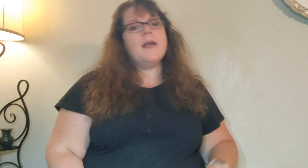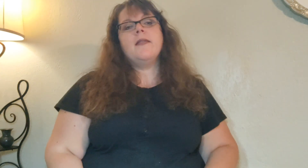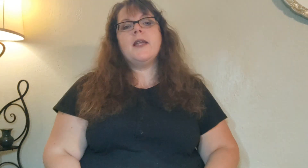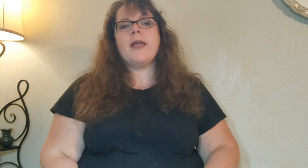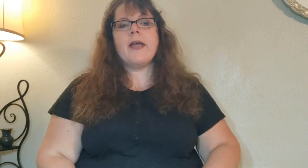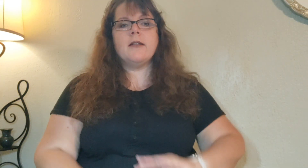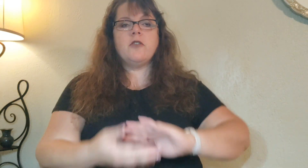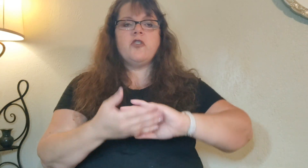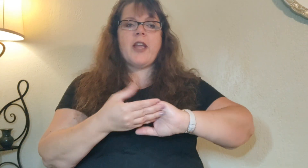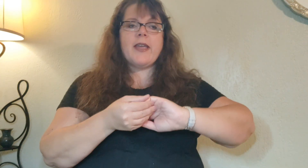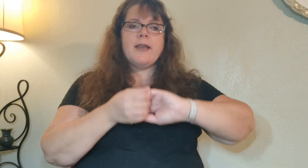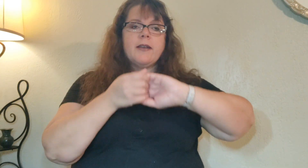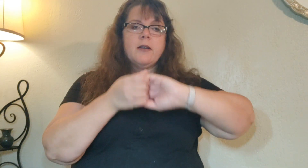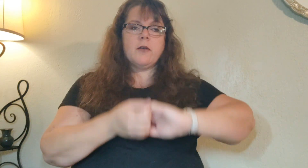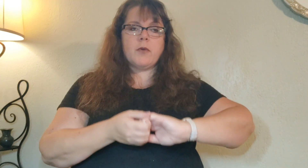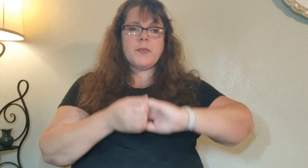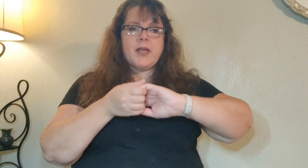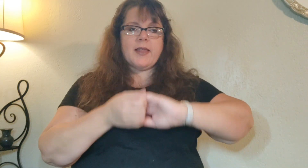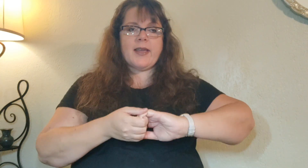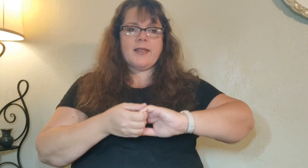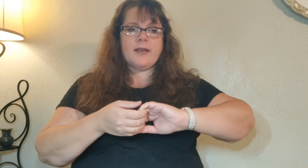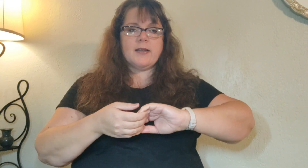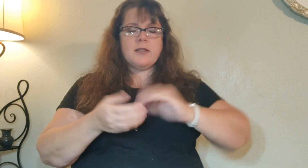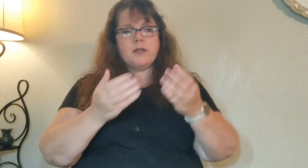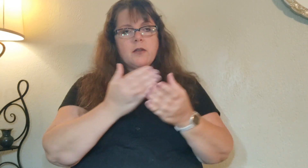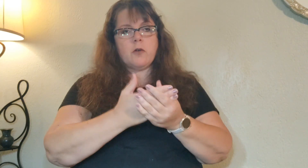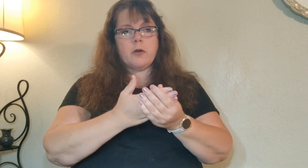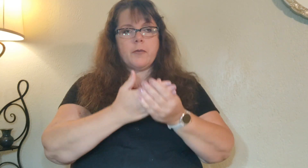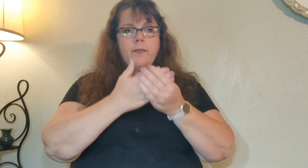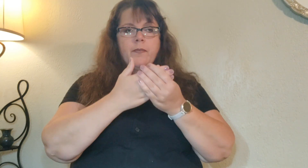Then handshake would be like this, or